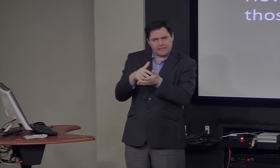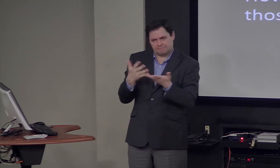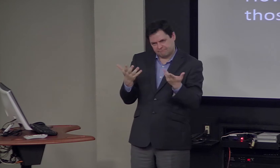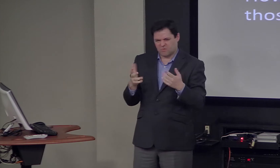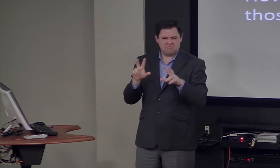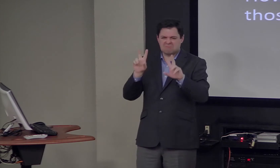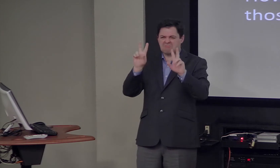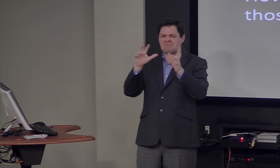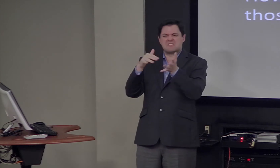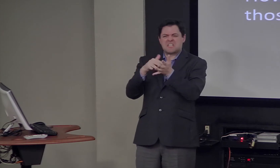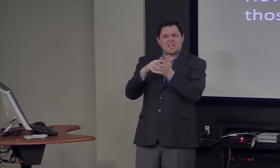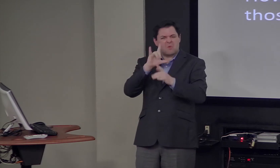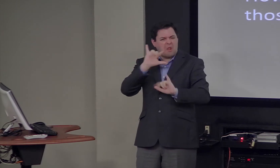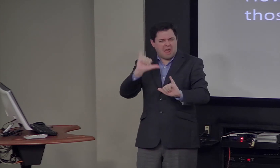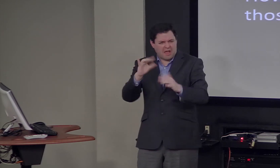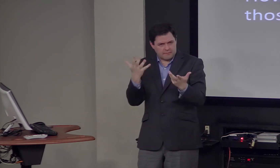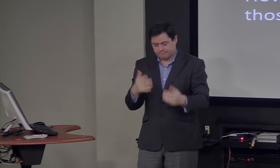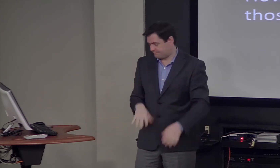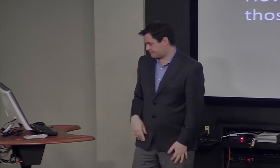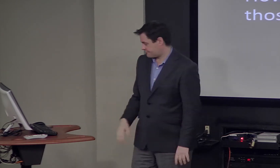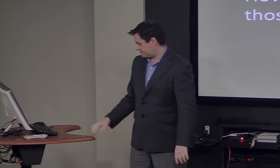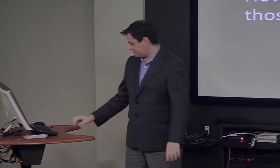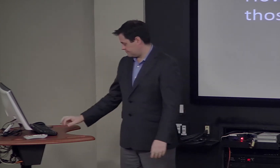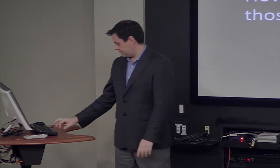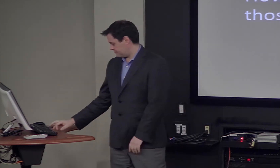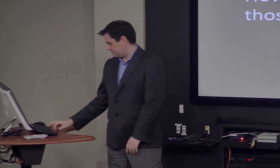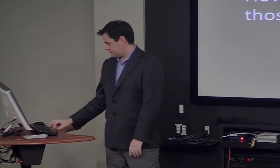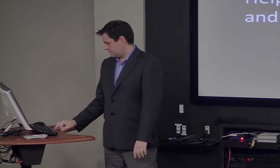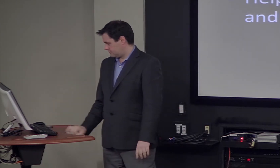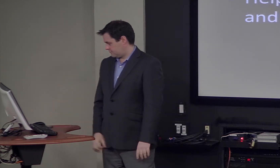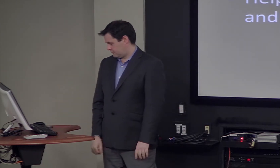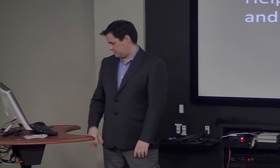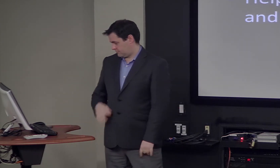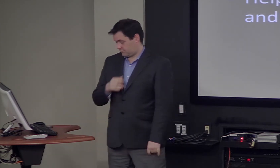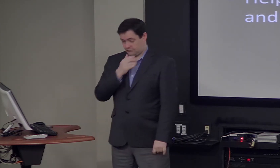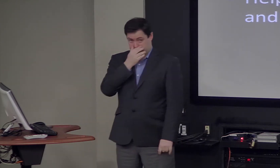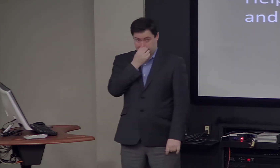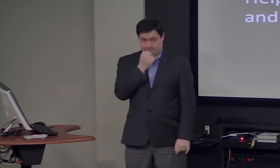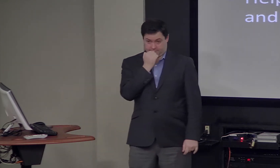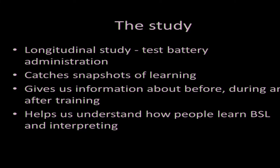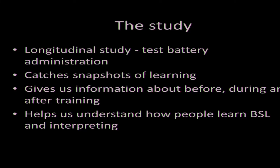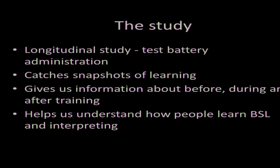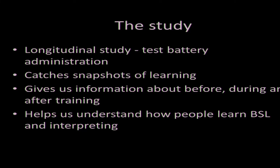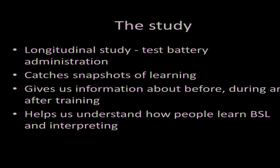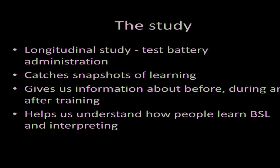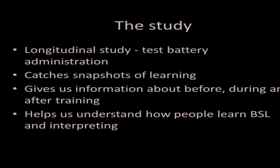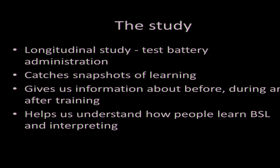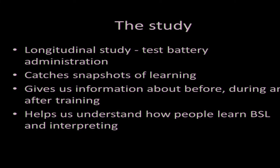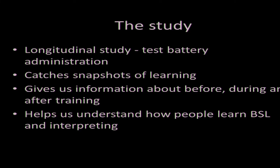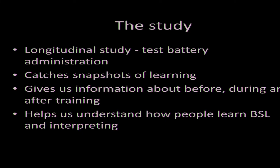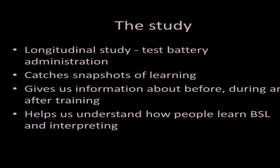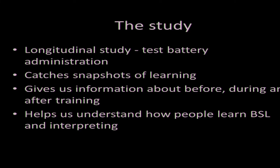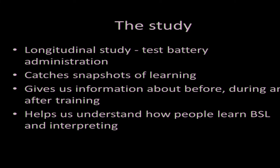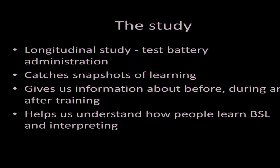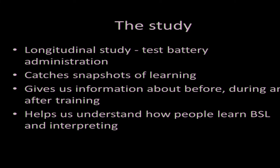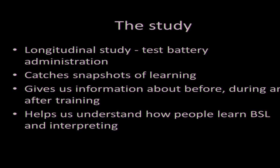decided to undertake a study to determine whether or not the government was actually able to get a good rate of return on their investment.